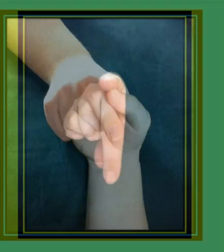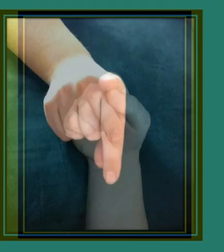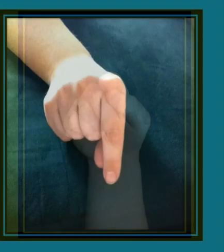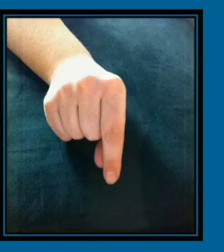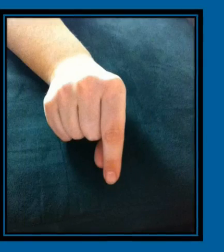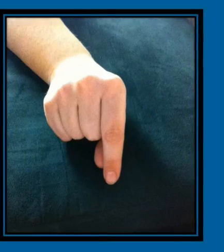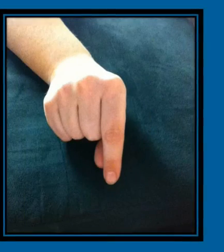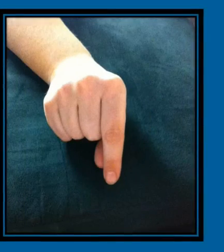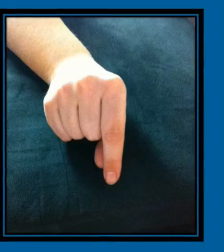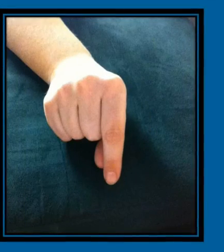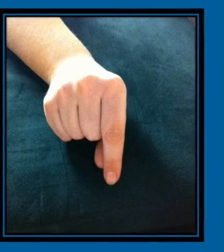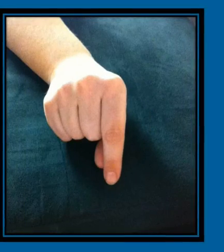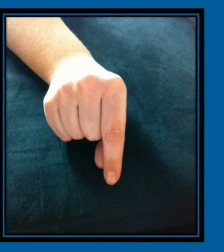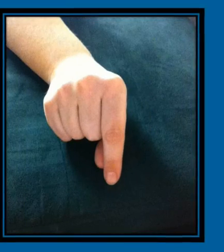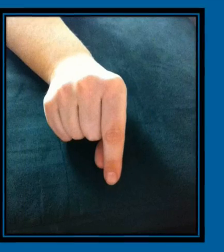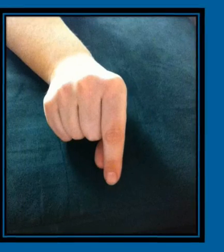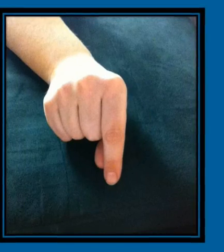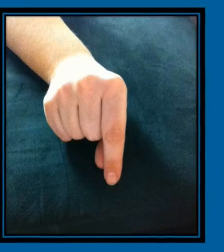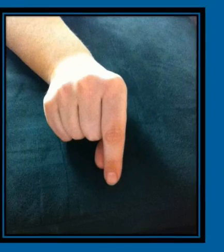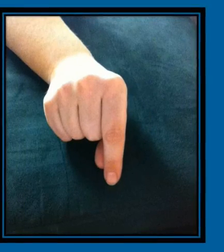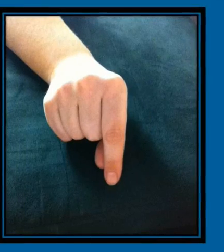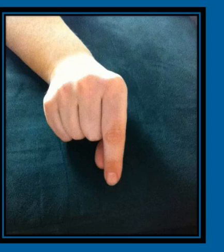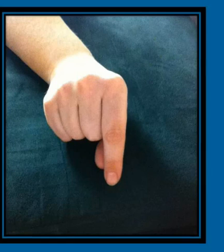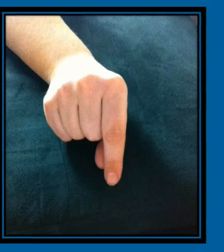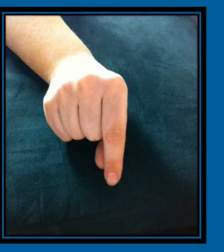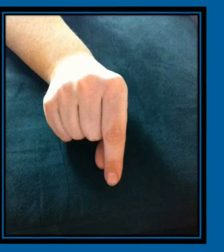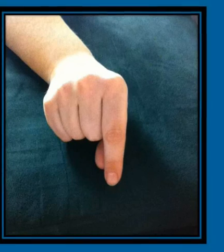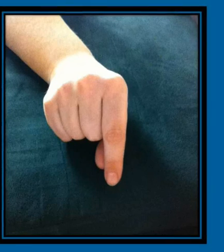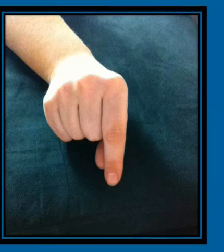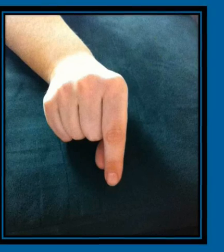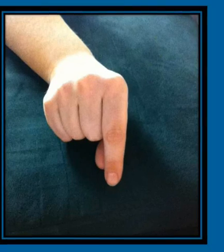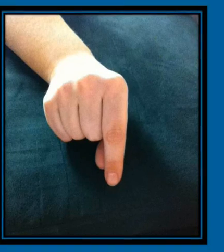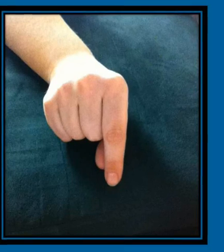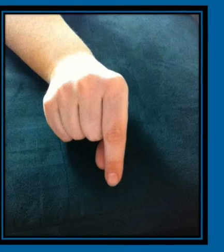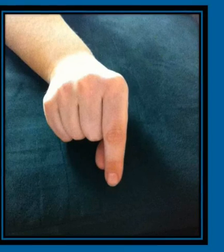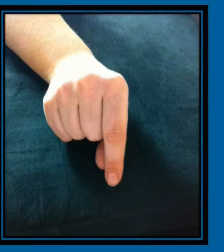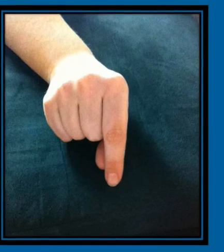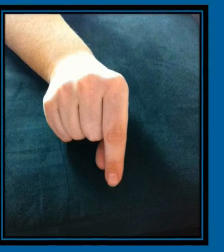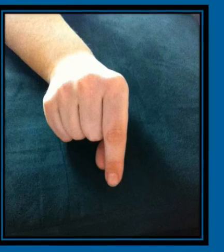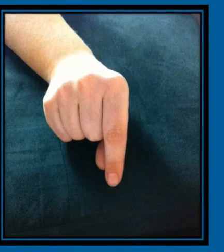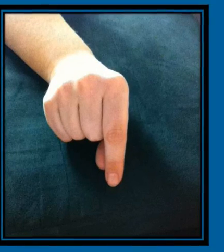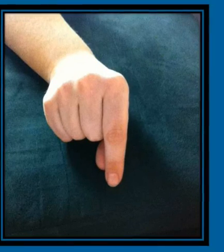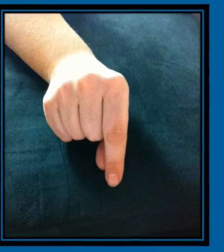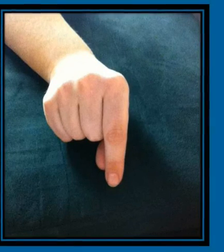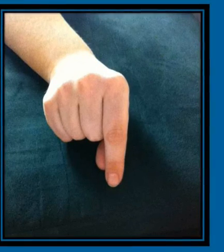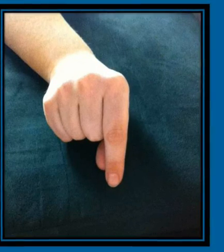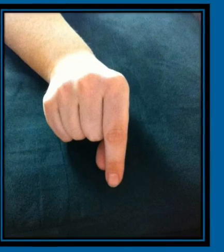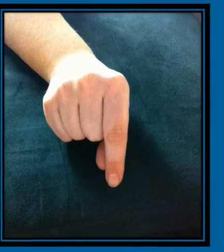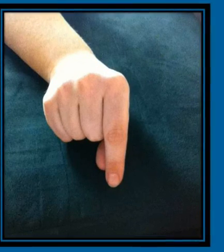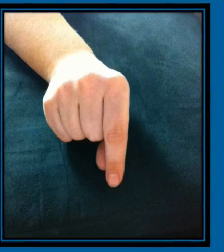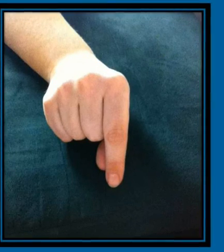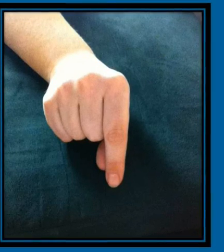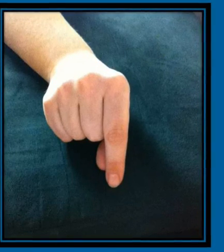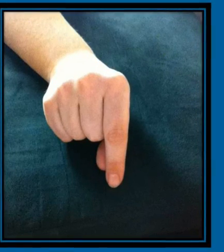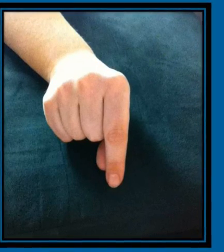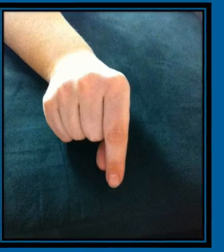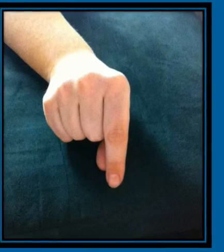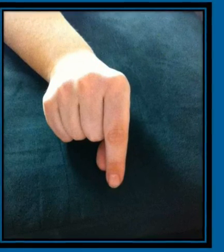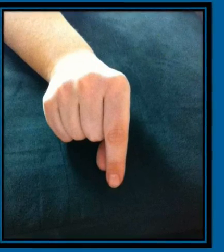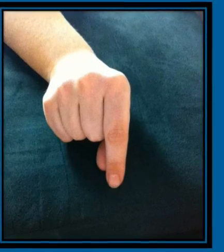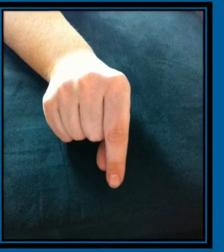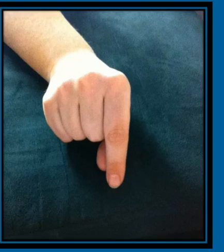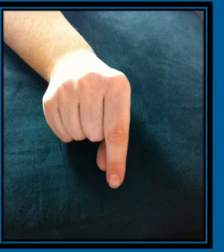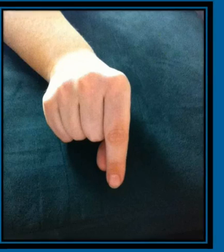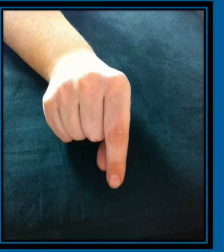ground. Q is for queen. The sign for the letter Q is very complex. First, you want to have